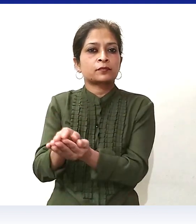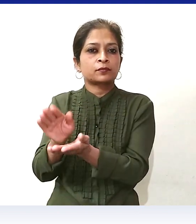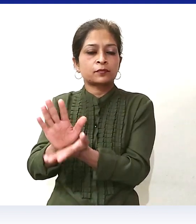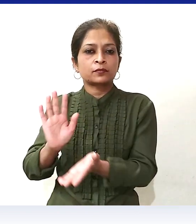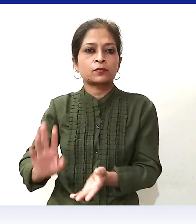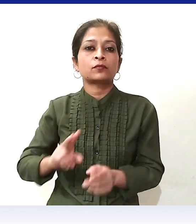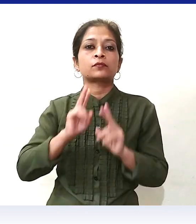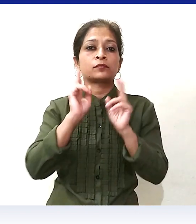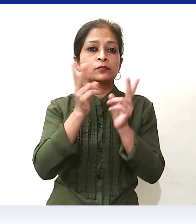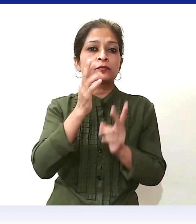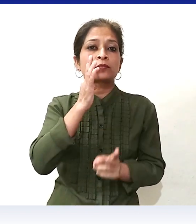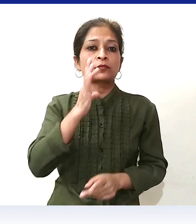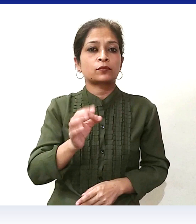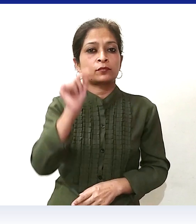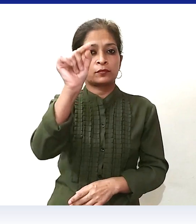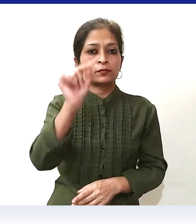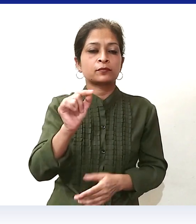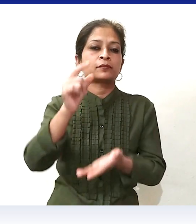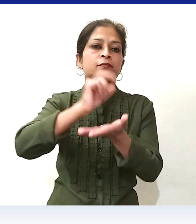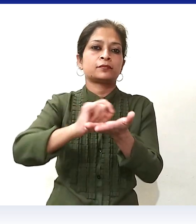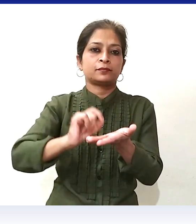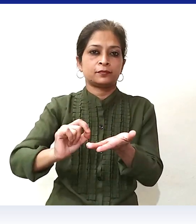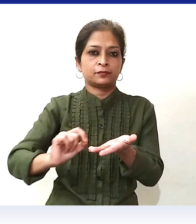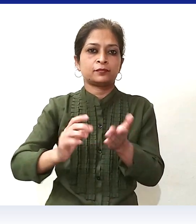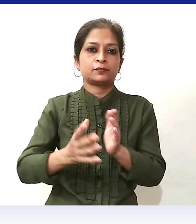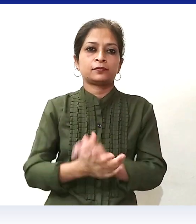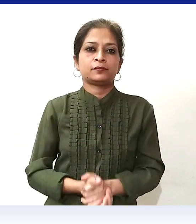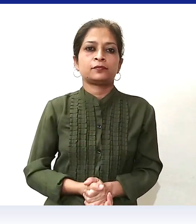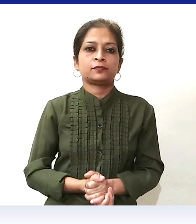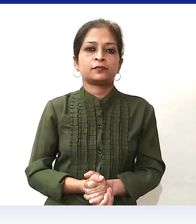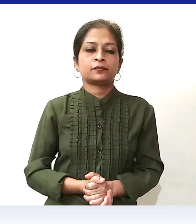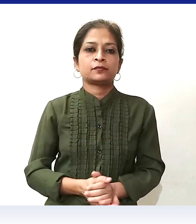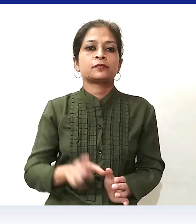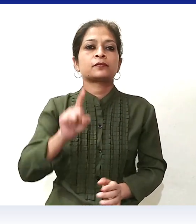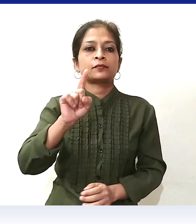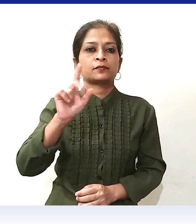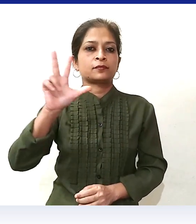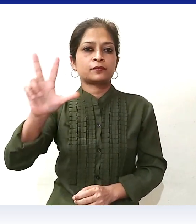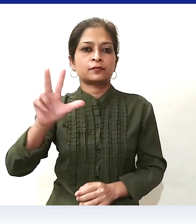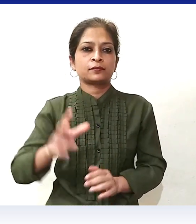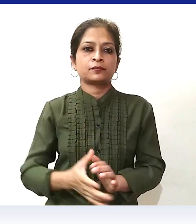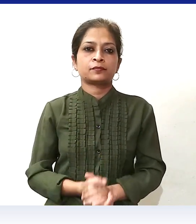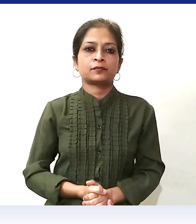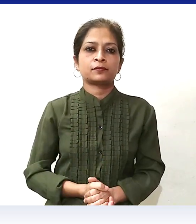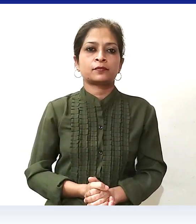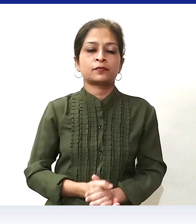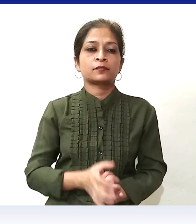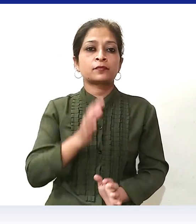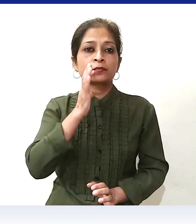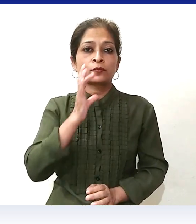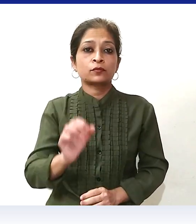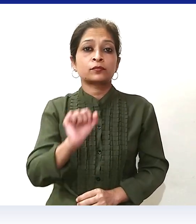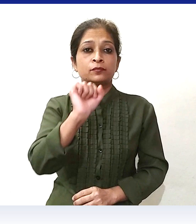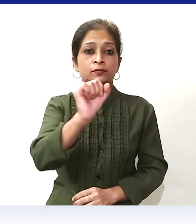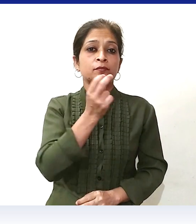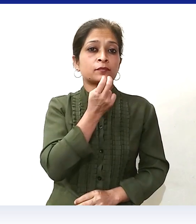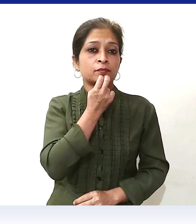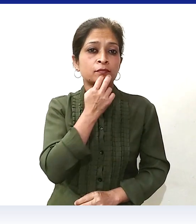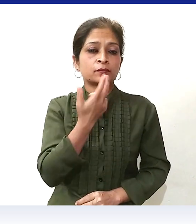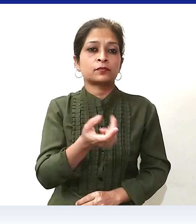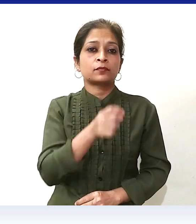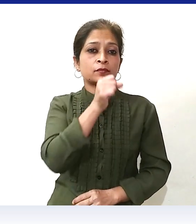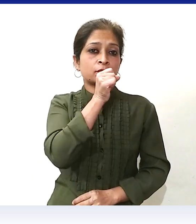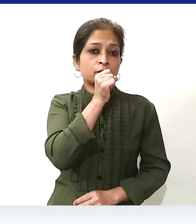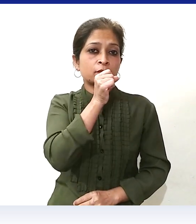to make notes of important points in meeting number 18 make sure your battery power